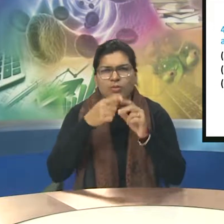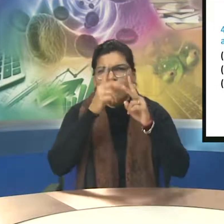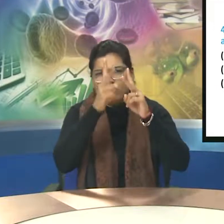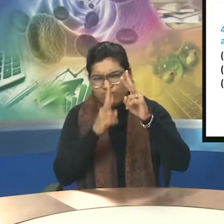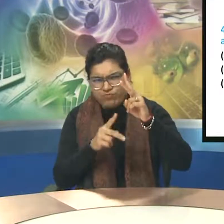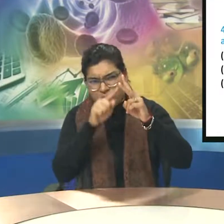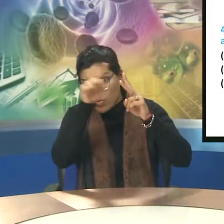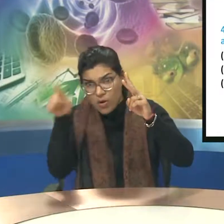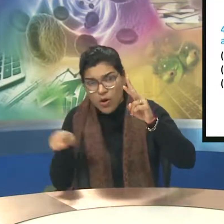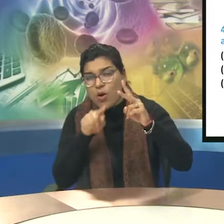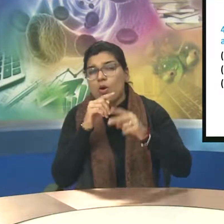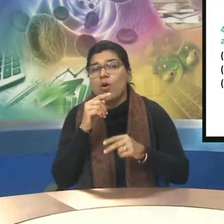fonts,